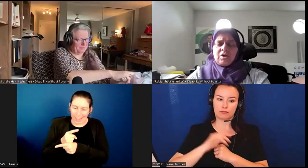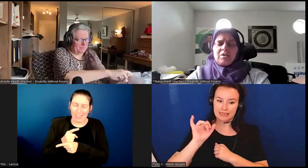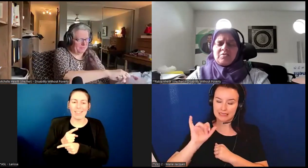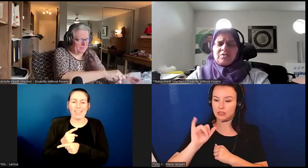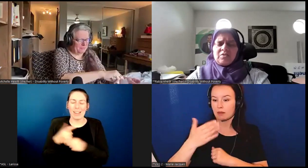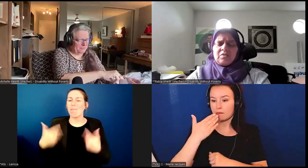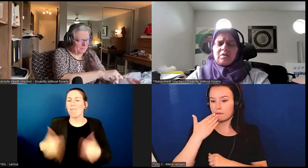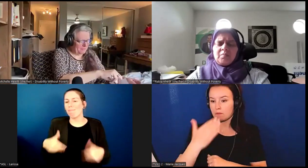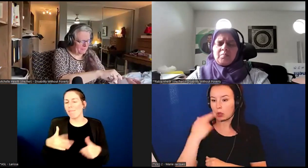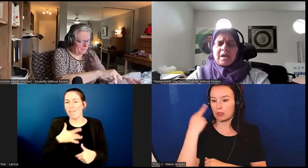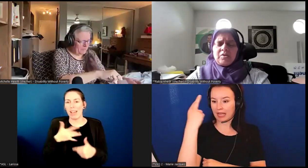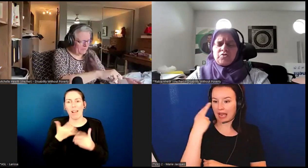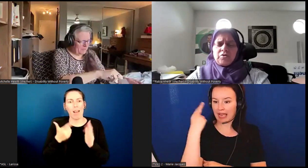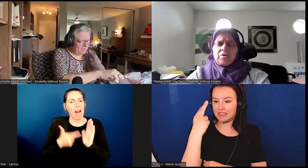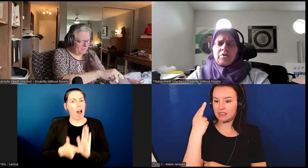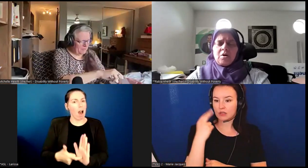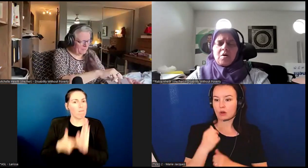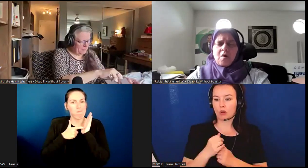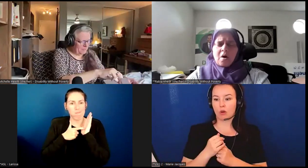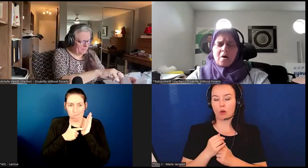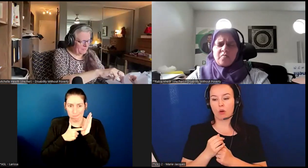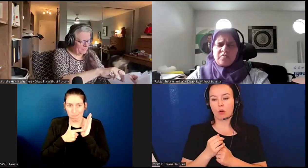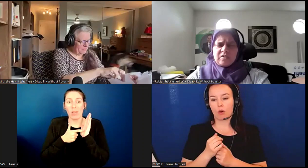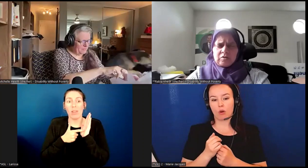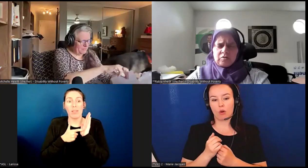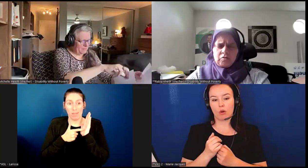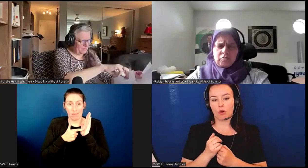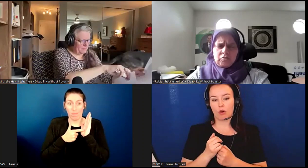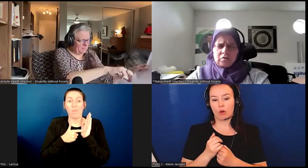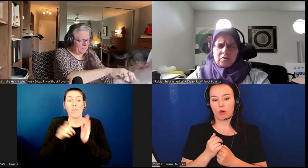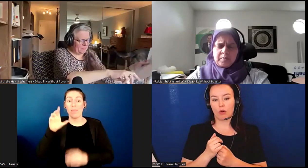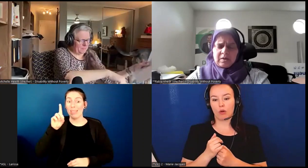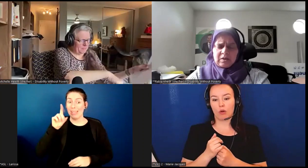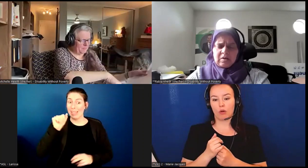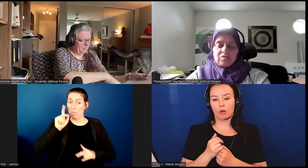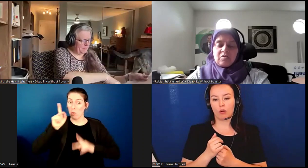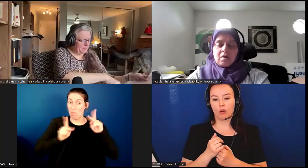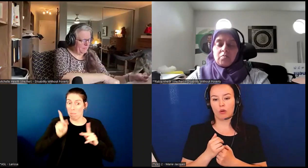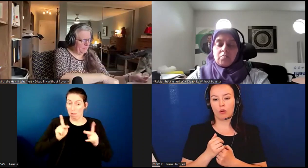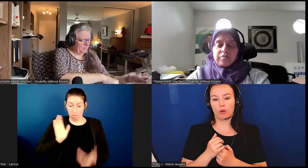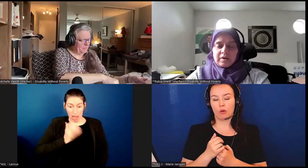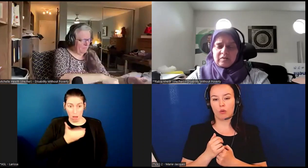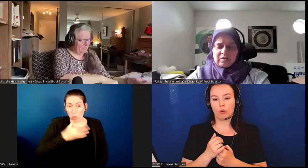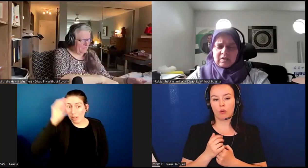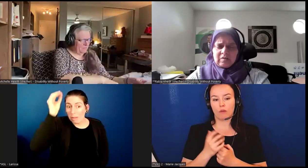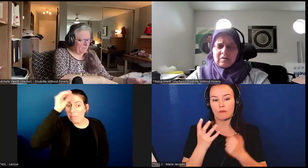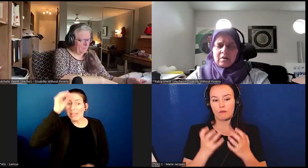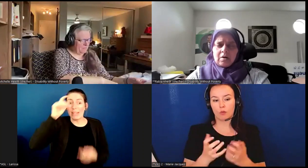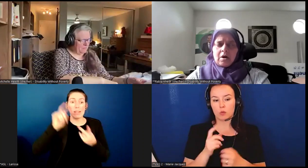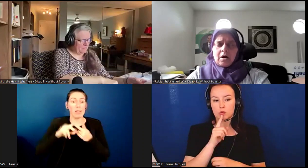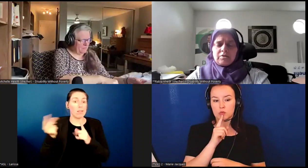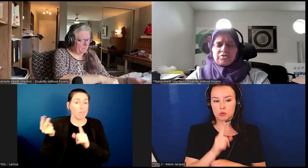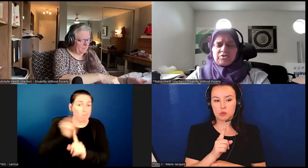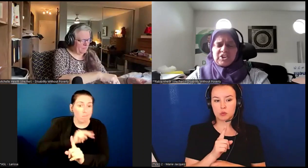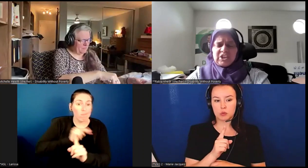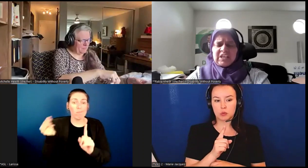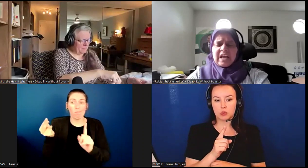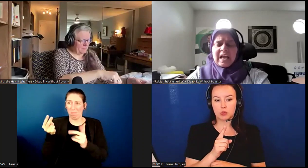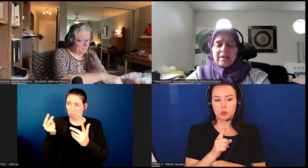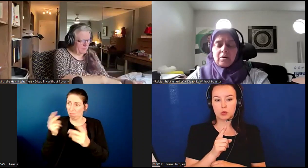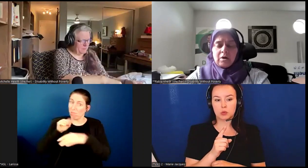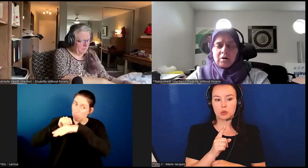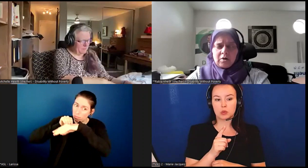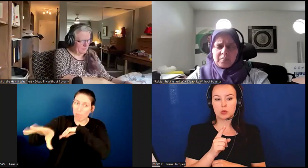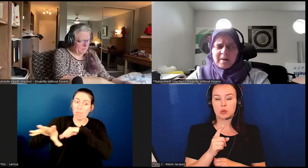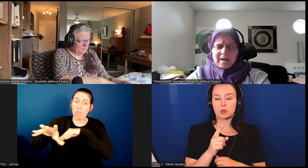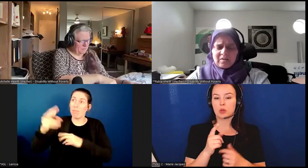essential to make sure our views, opinions, voices are seen